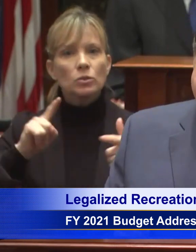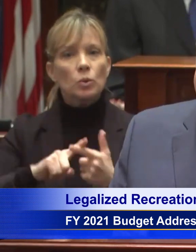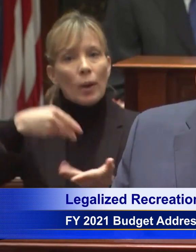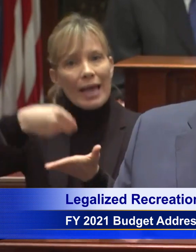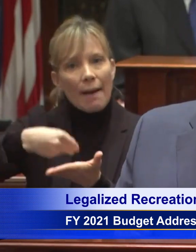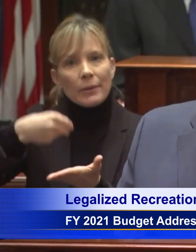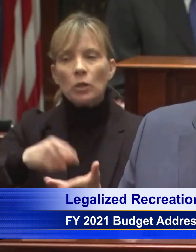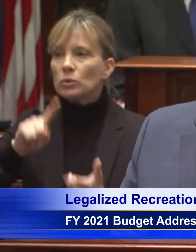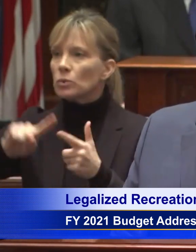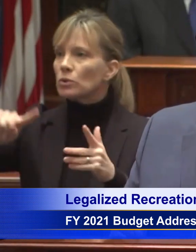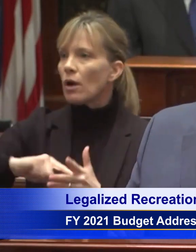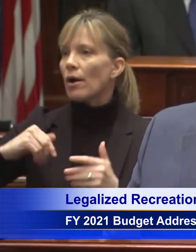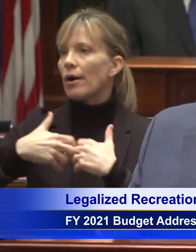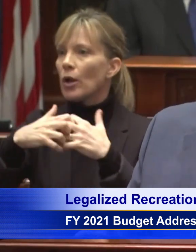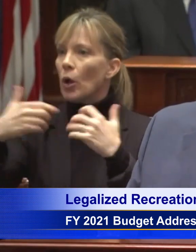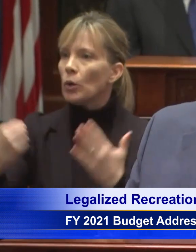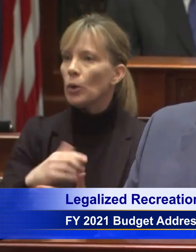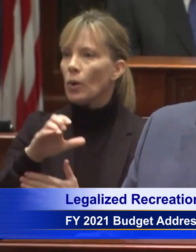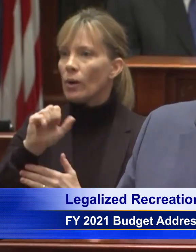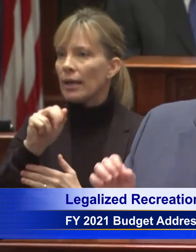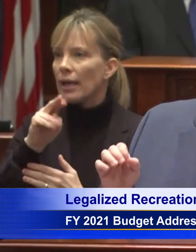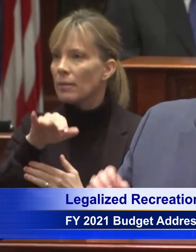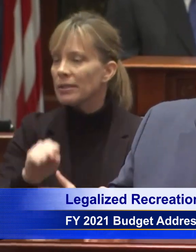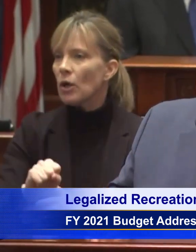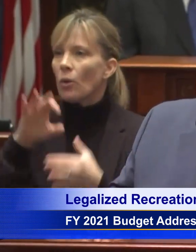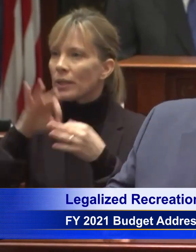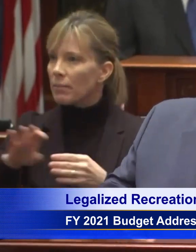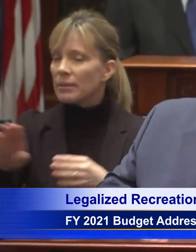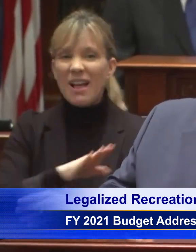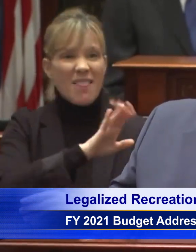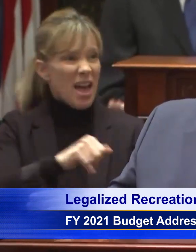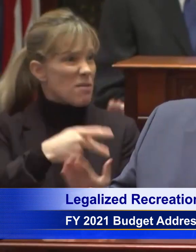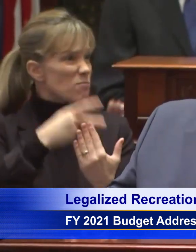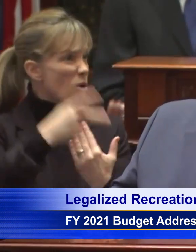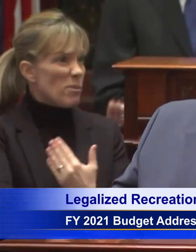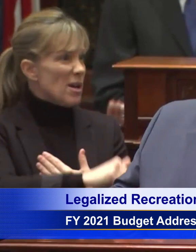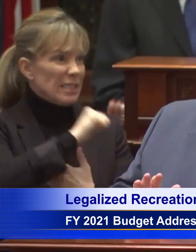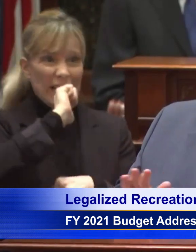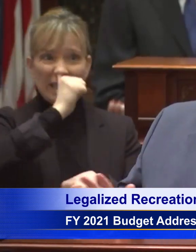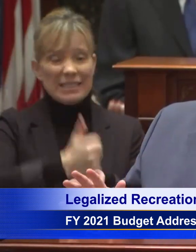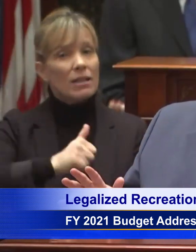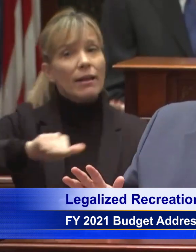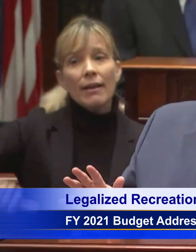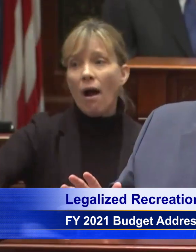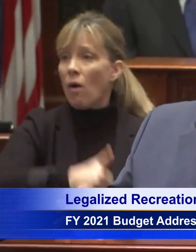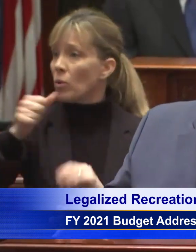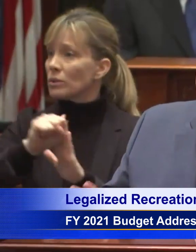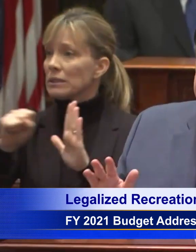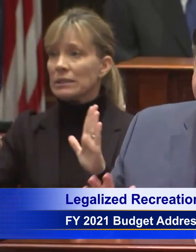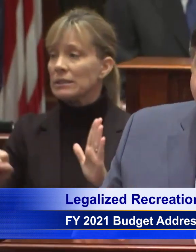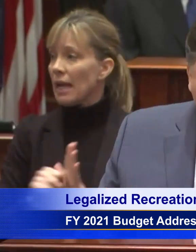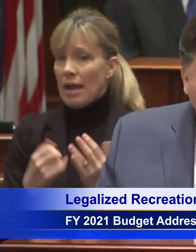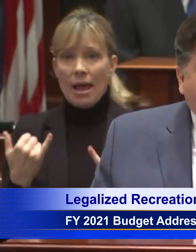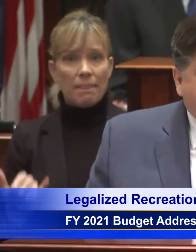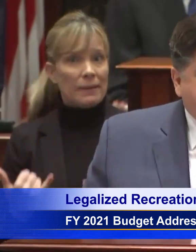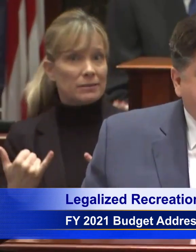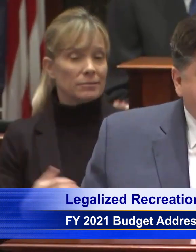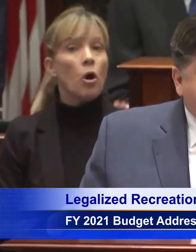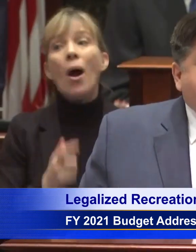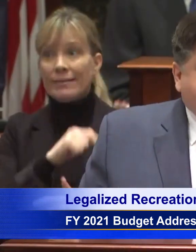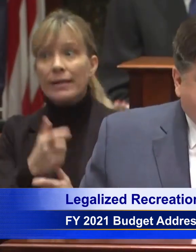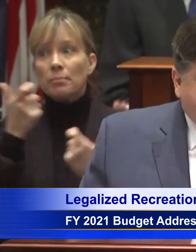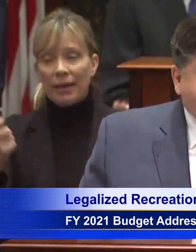to start new cannabis-related businesses, a program that doesn't exist in any other state at this scale.